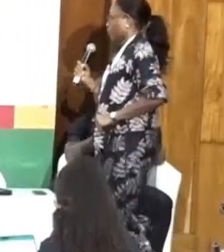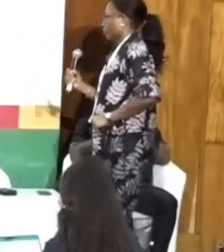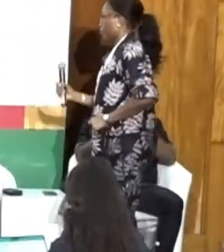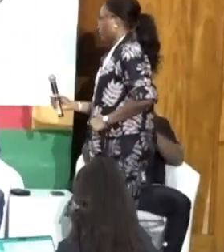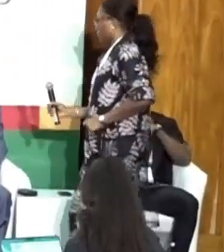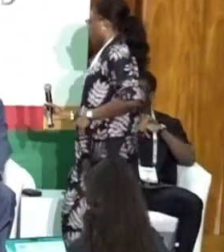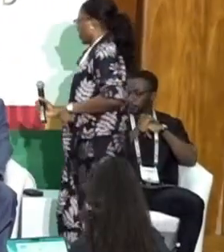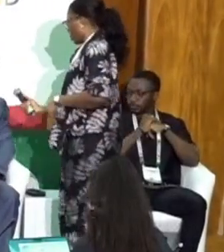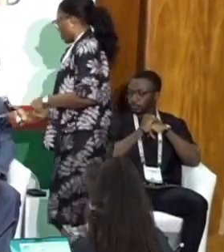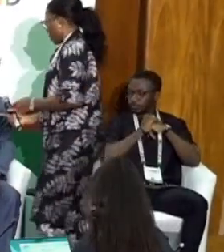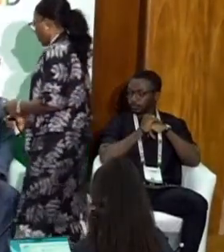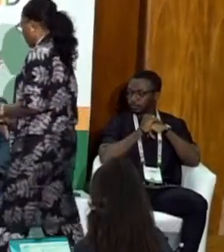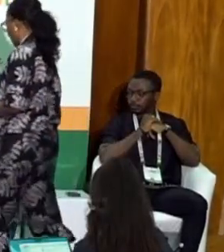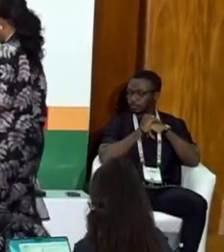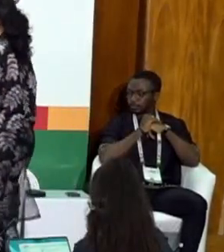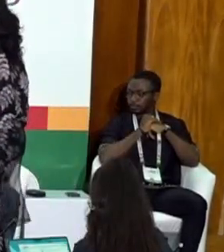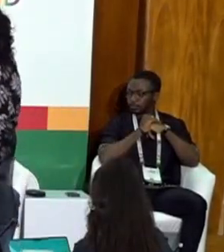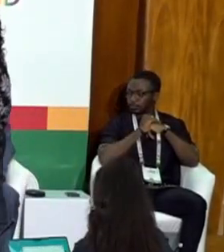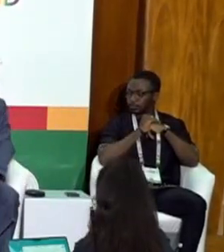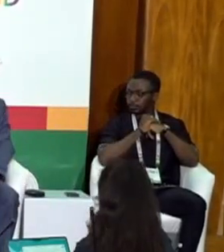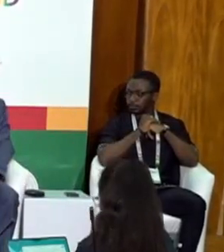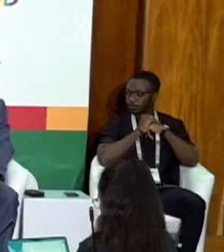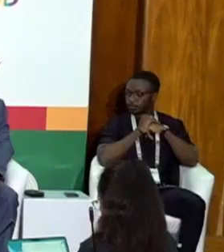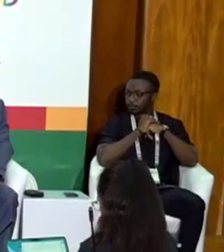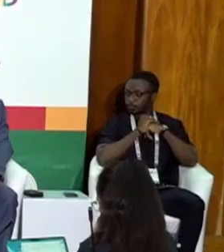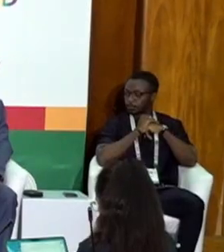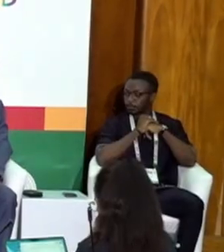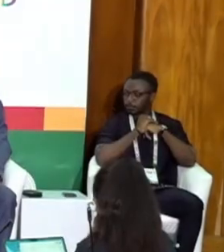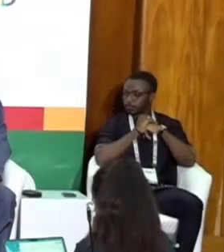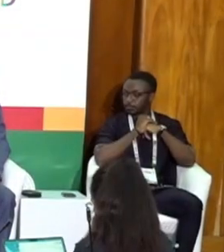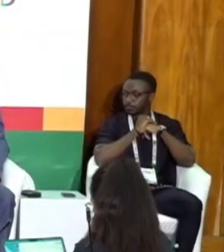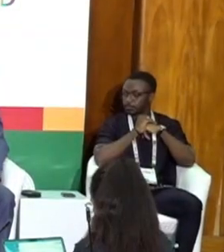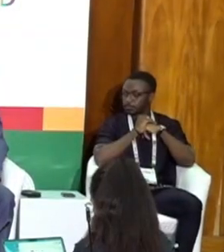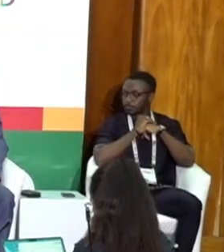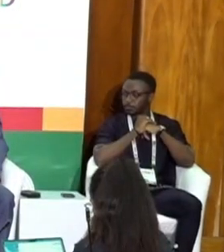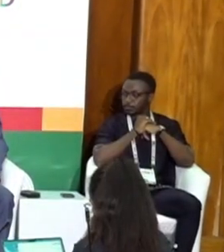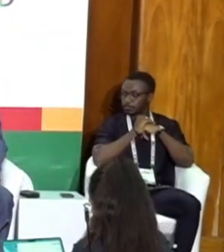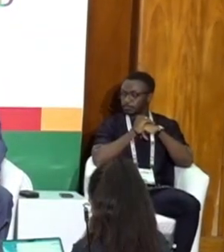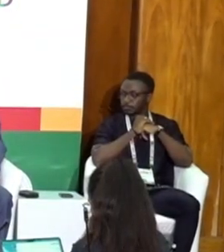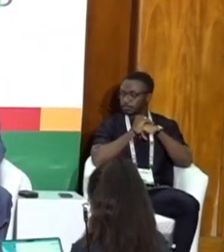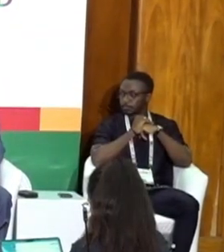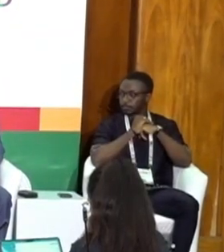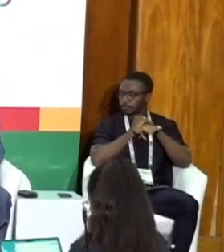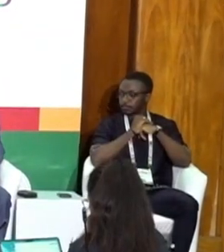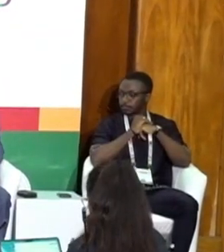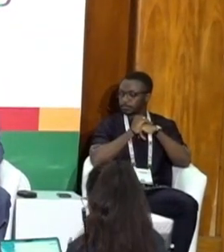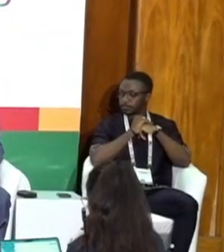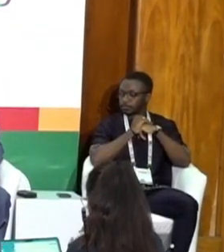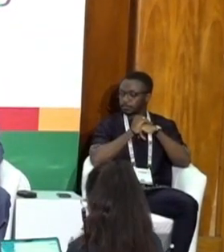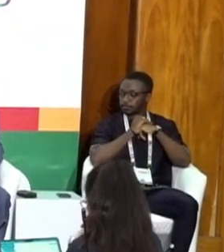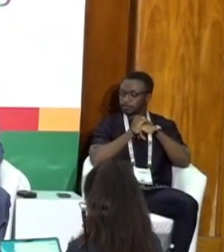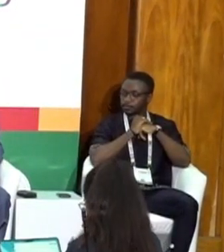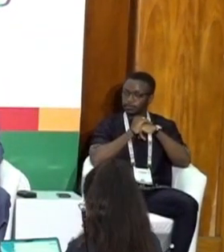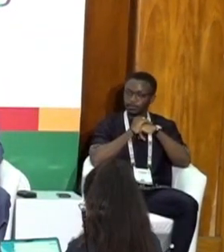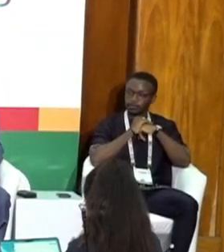Thank you. You have a mic. Is it working?